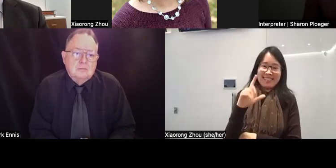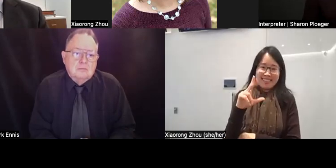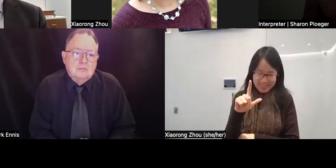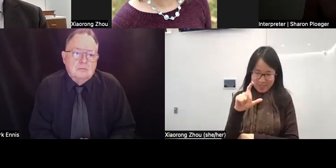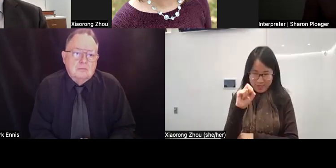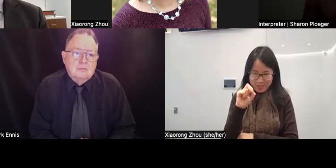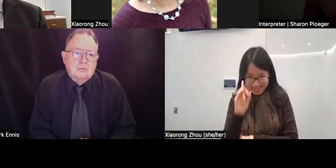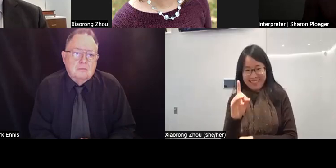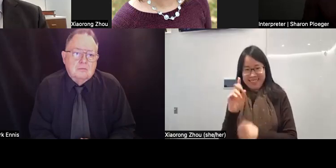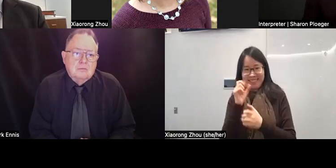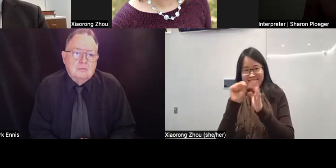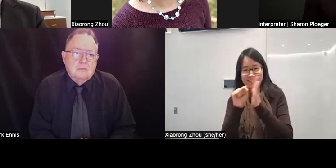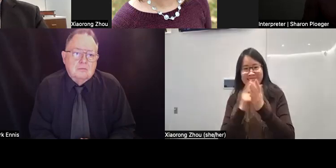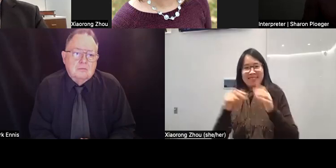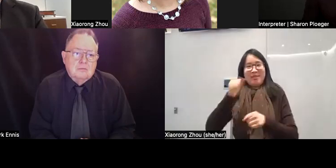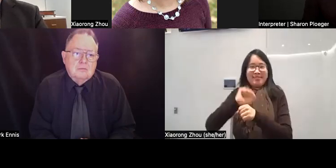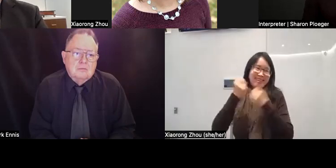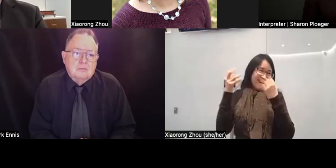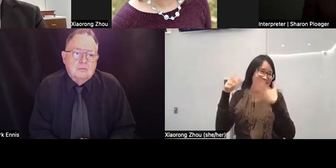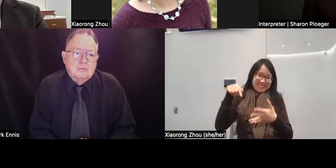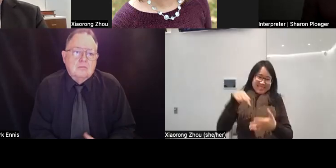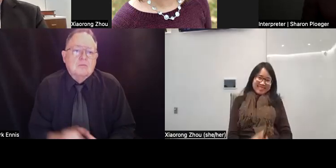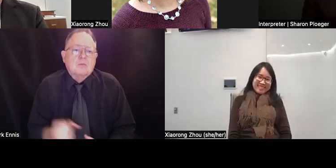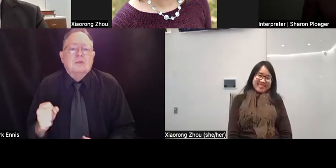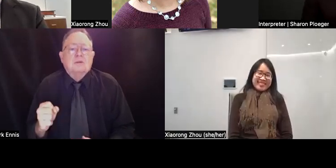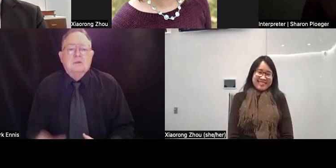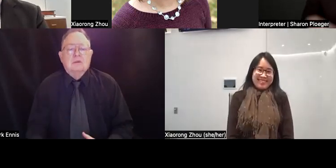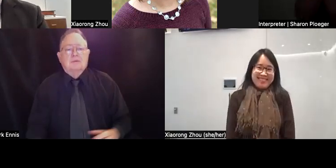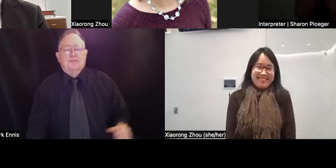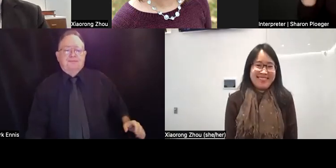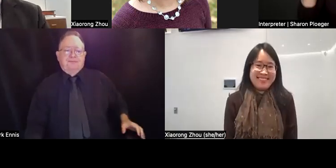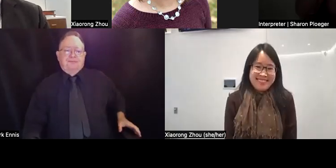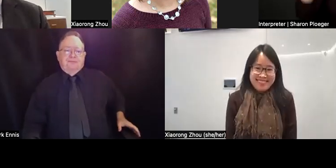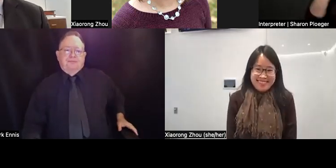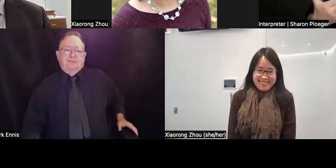Many different things happening at St. Cloud University.